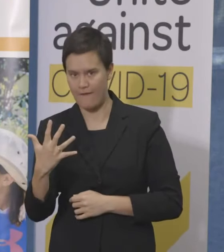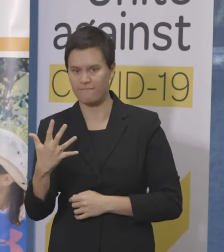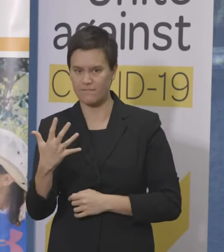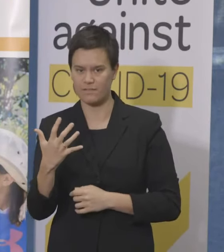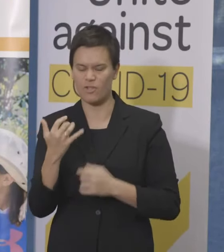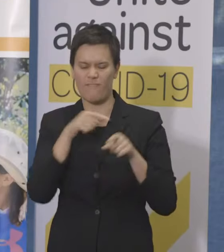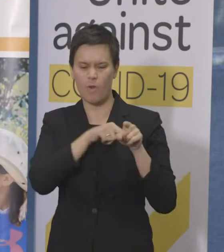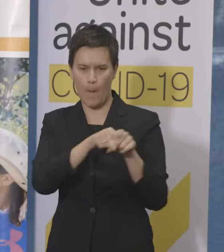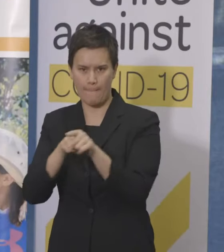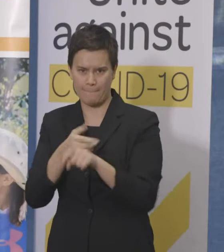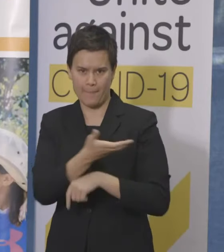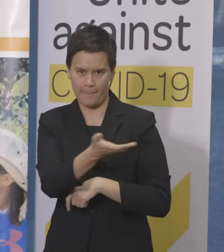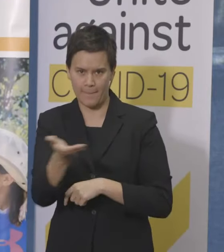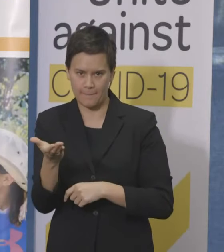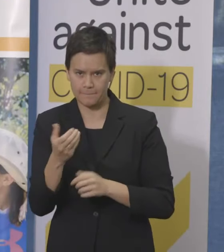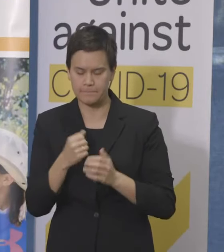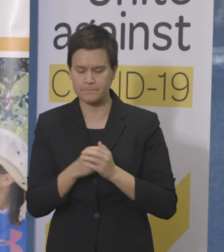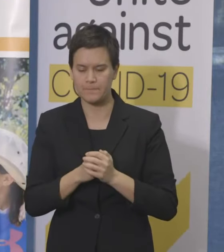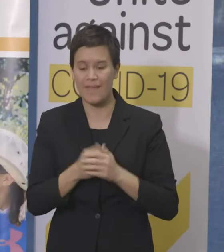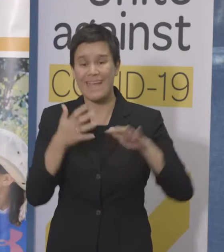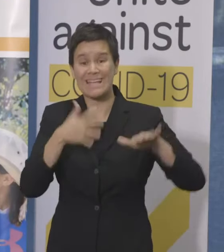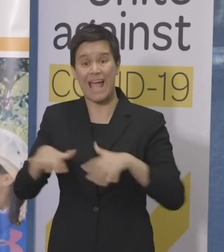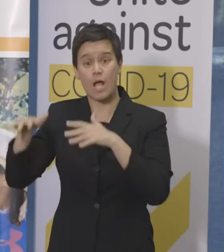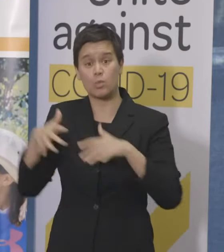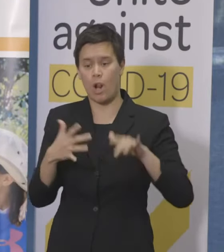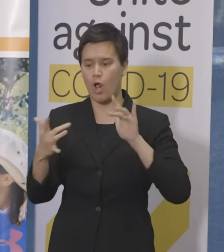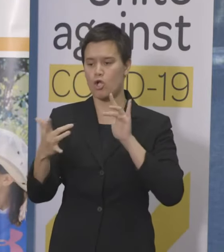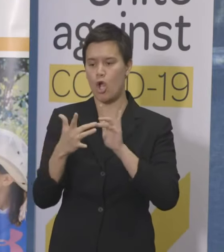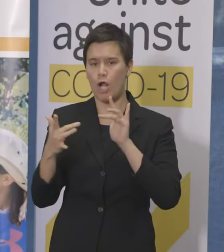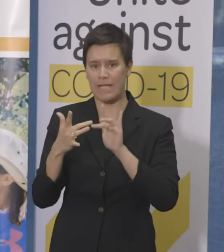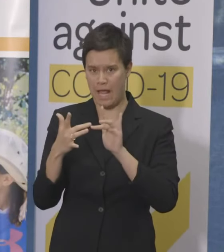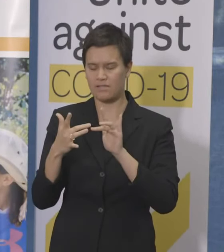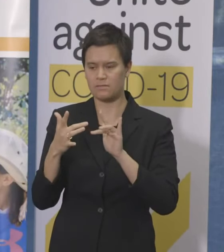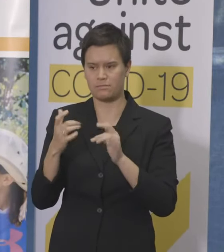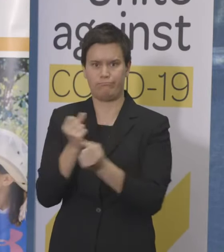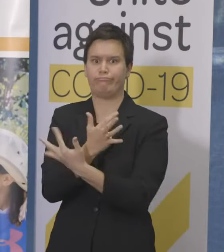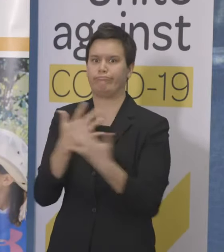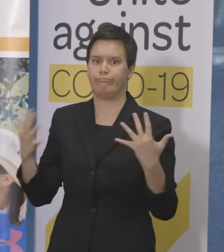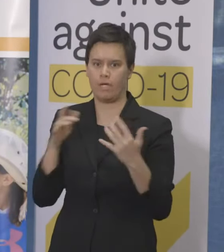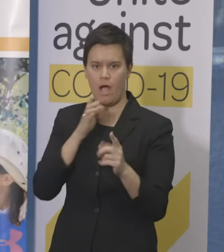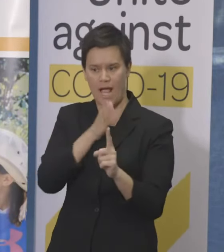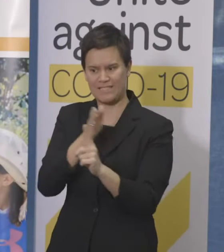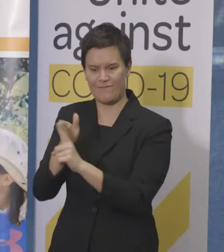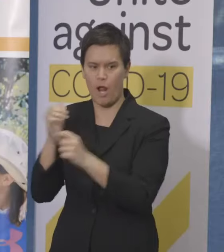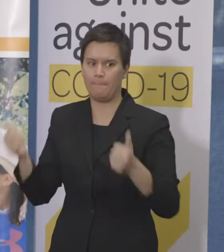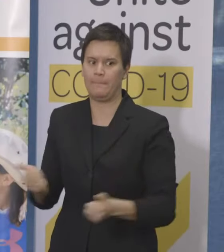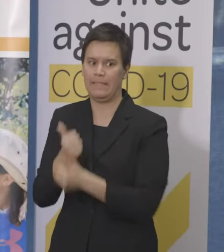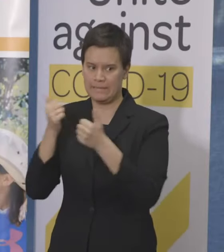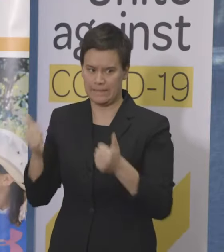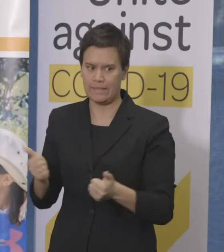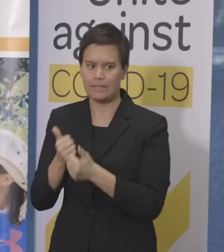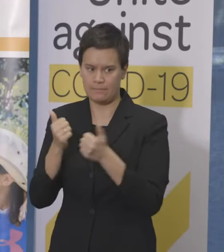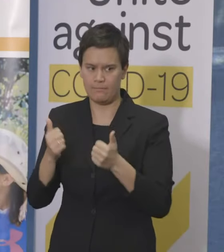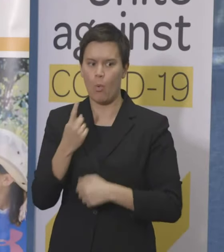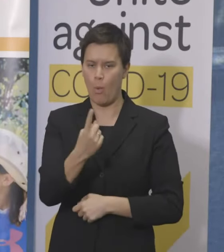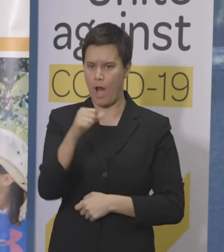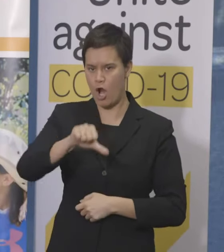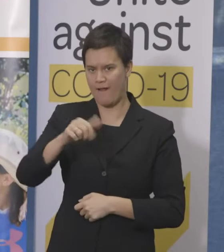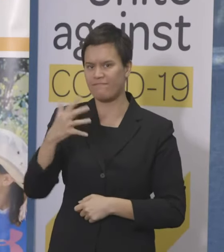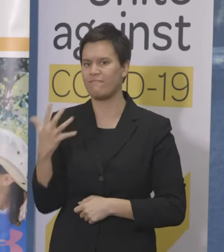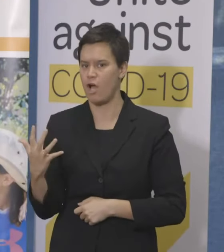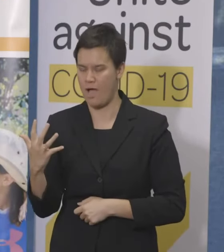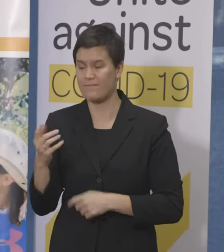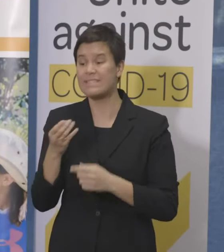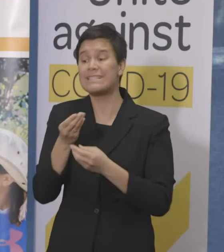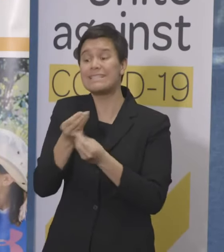contacts identified from the gym classes. So far, we have results on 91 of those people who have been tested and returned a negative result